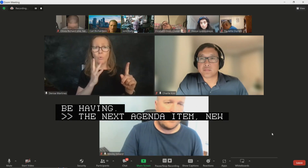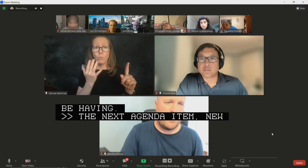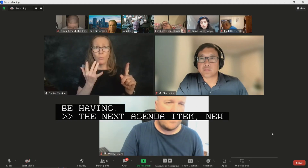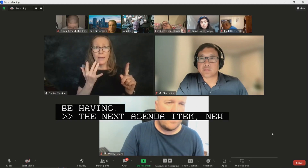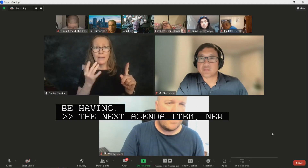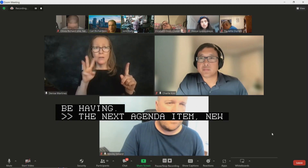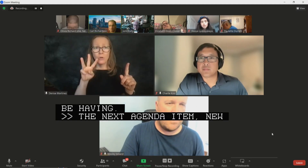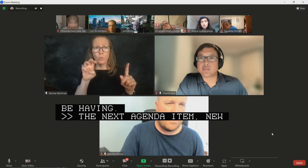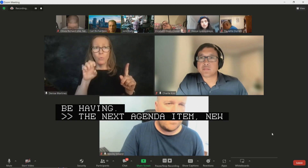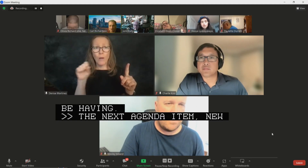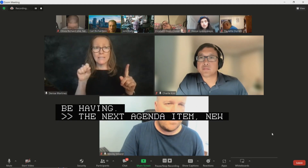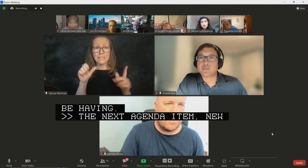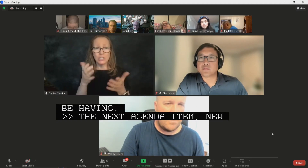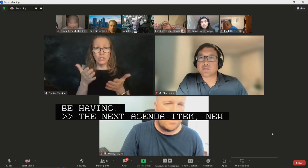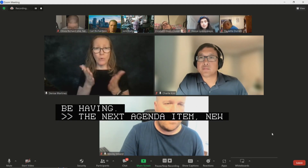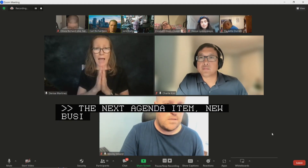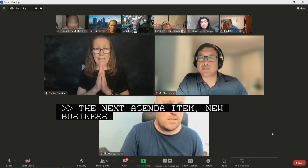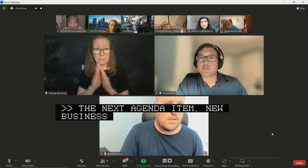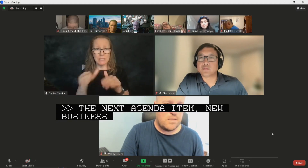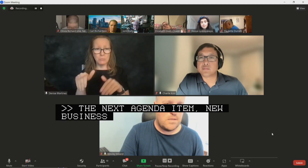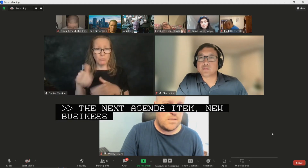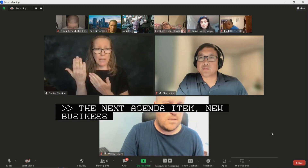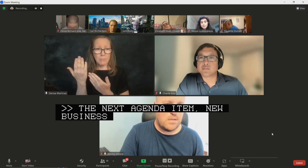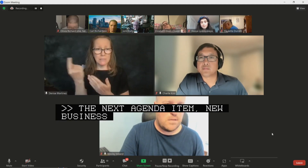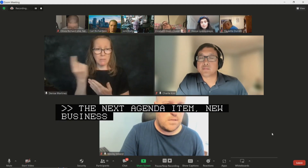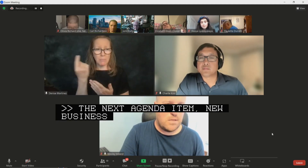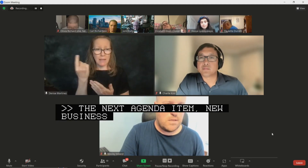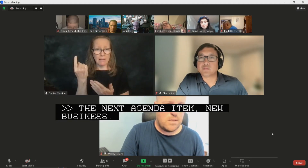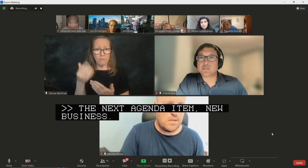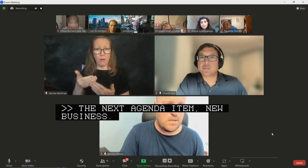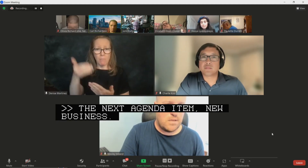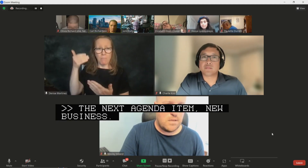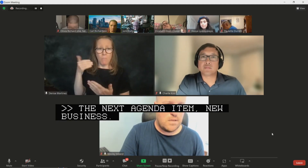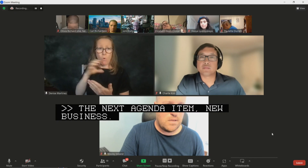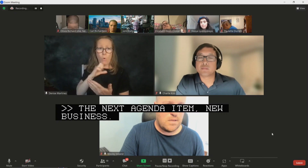You asked me to bring up something under old business.